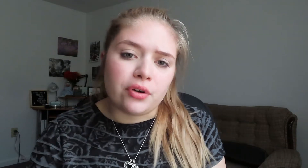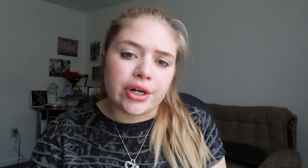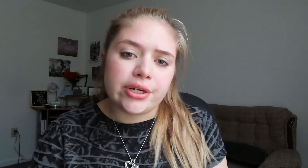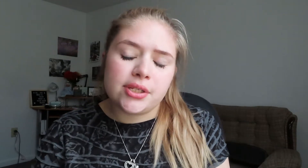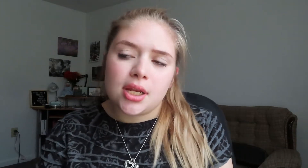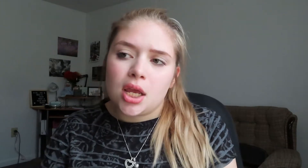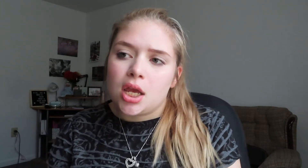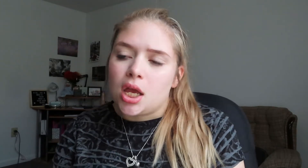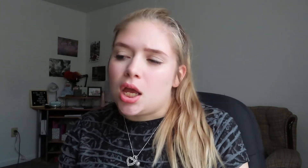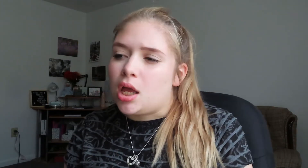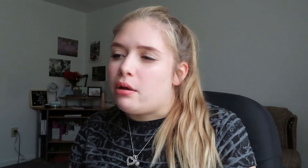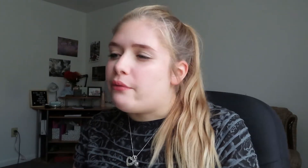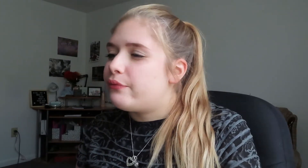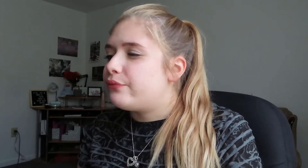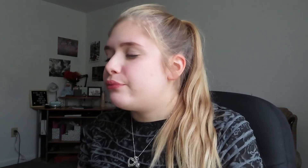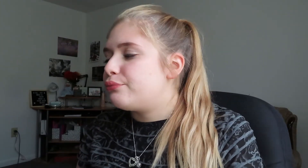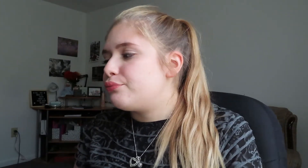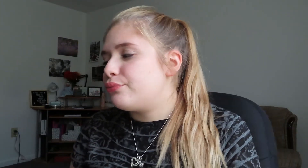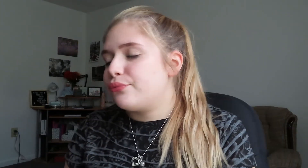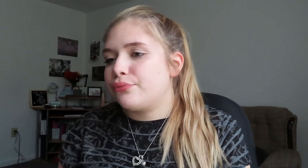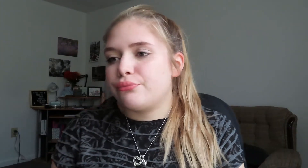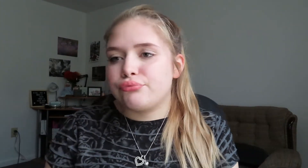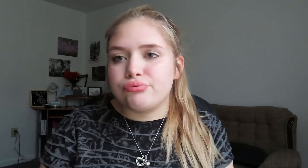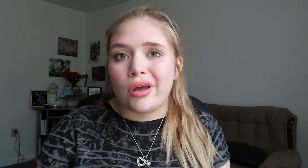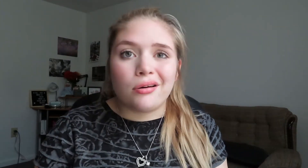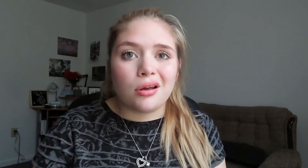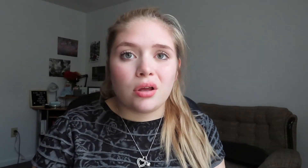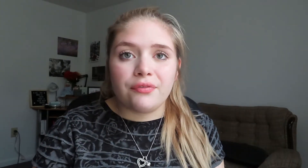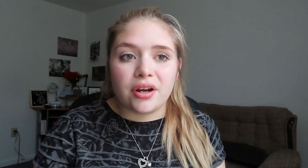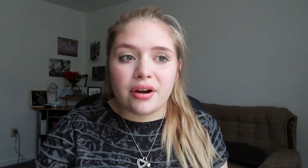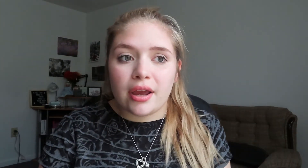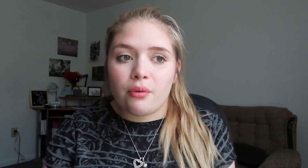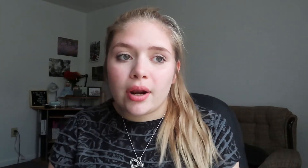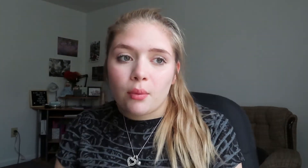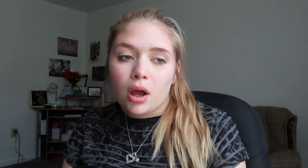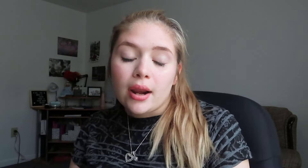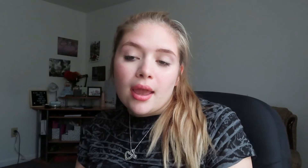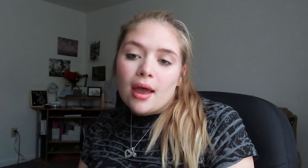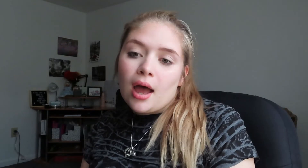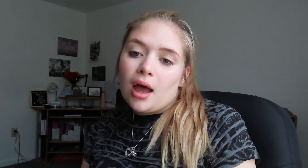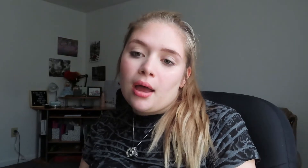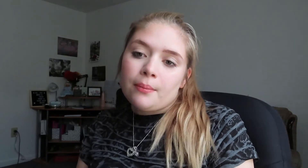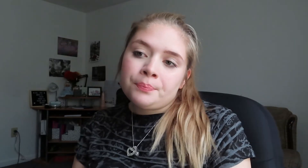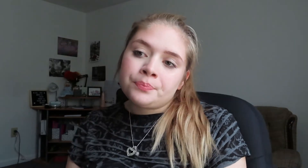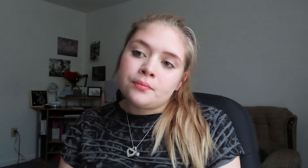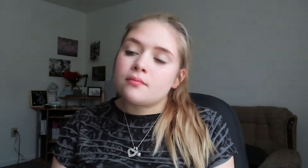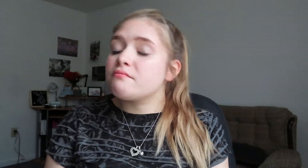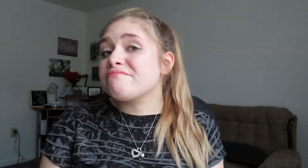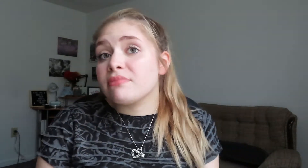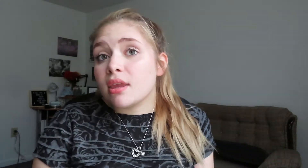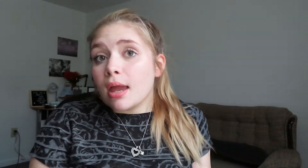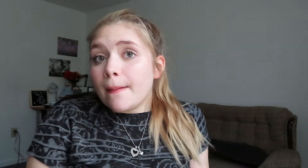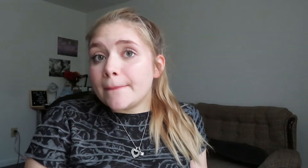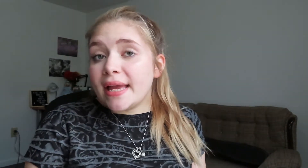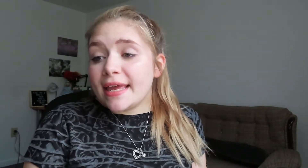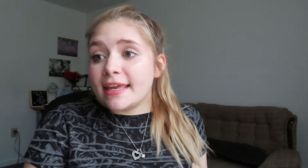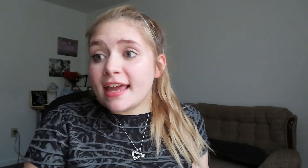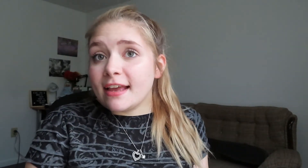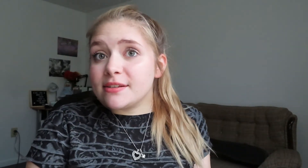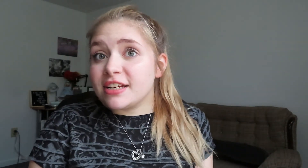of i don't know i'll figure it out what i want um but yeah so